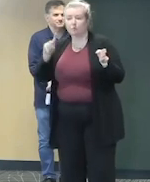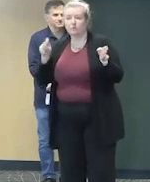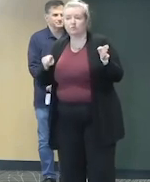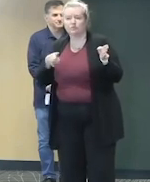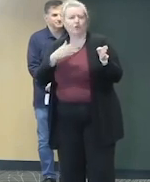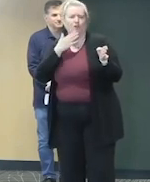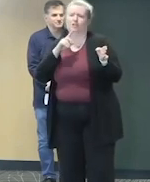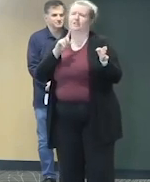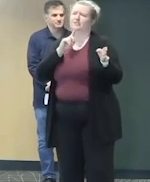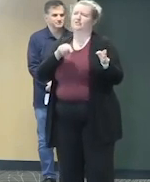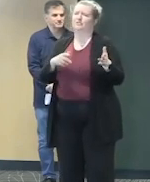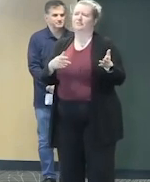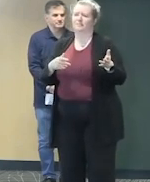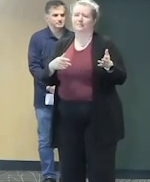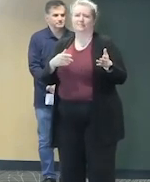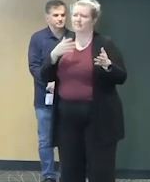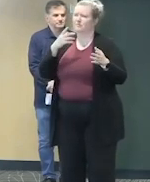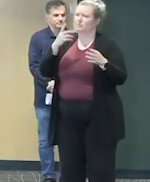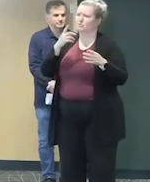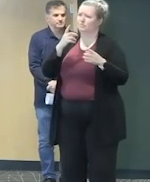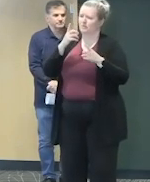We are blessed that this is a weekend event.